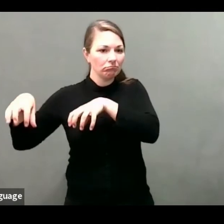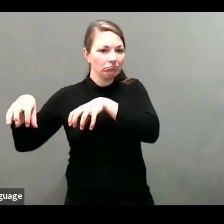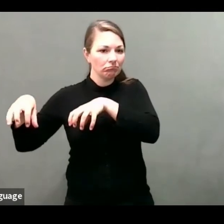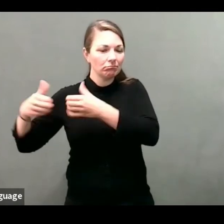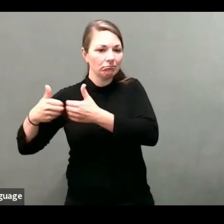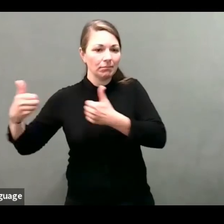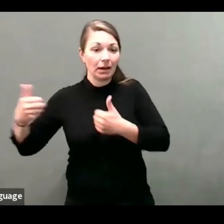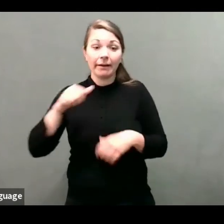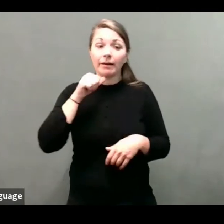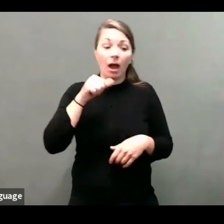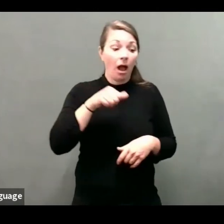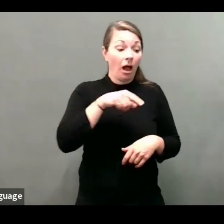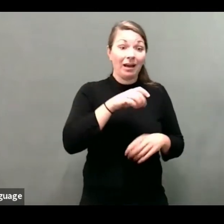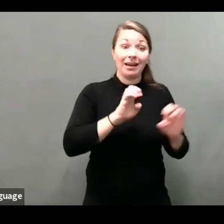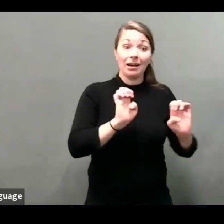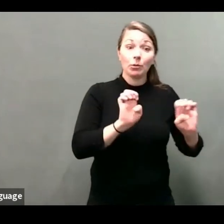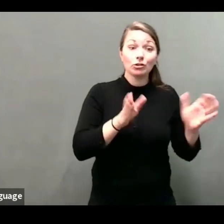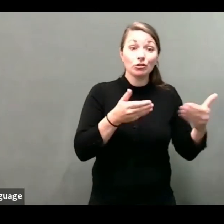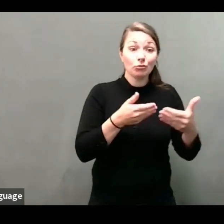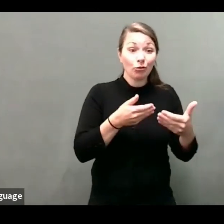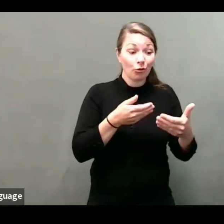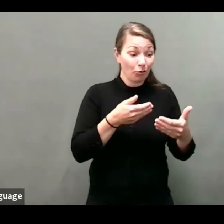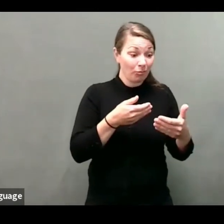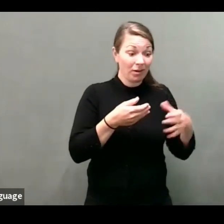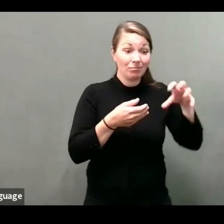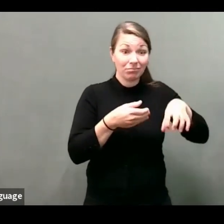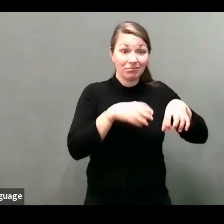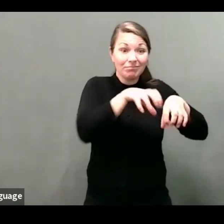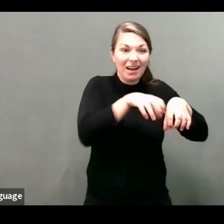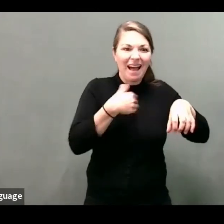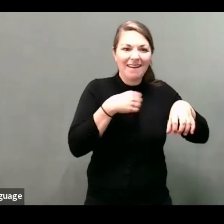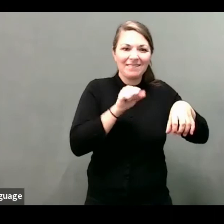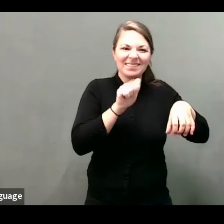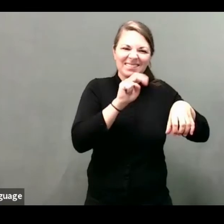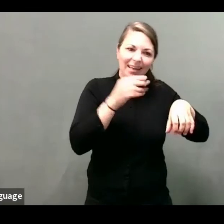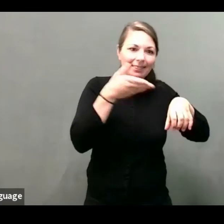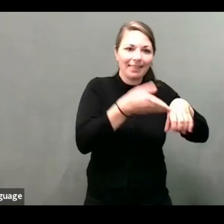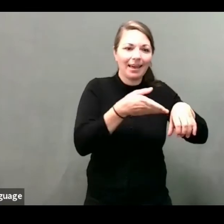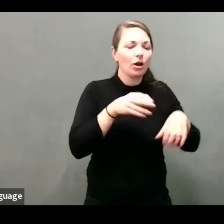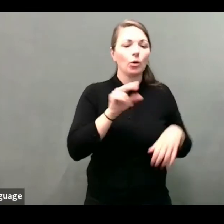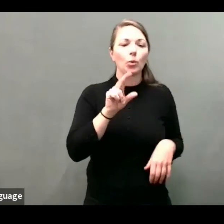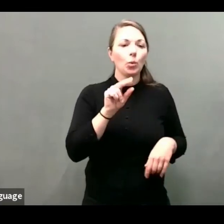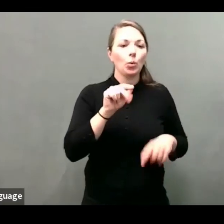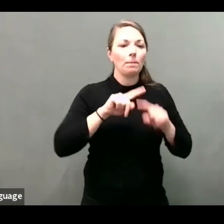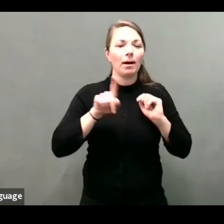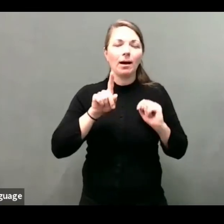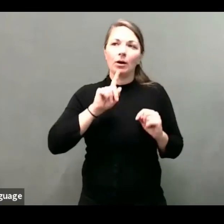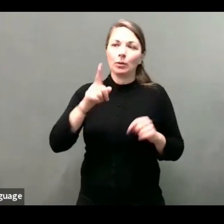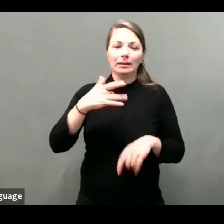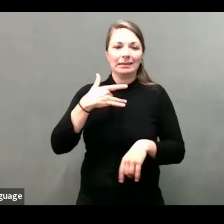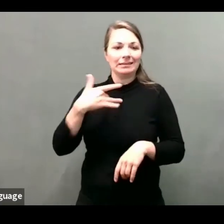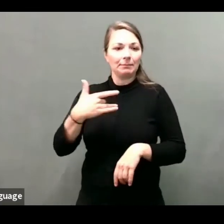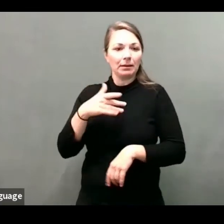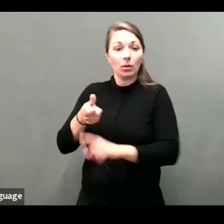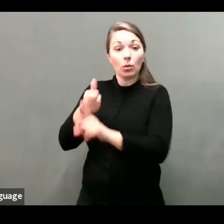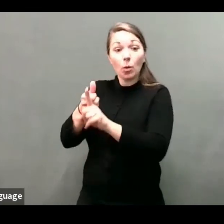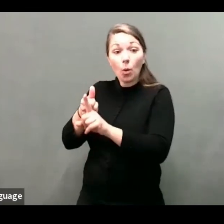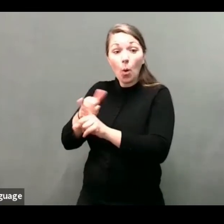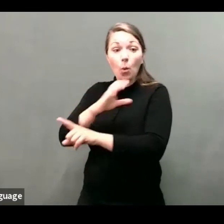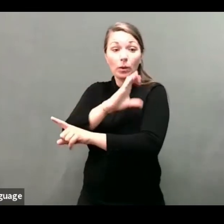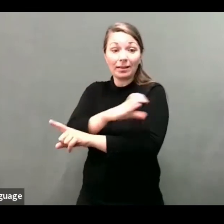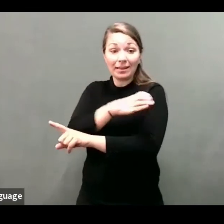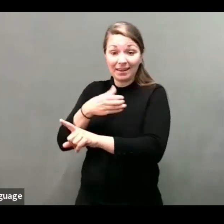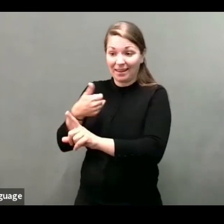in inpatient patient rooms, but more of a clinic setting that specifically is geared to see sexual